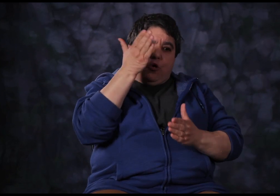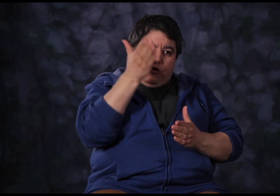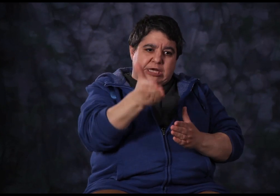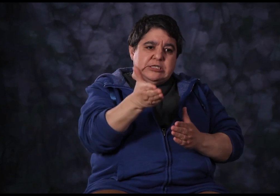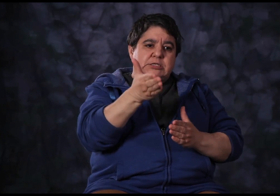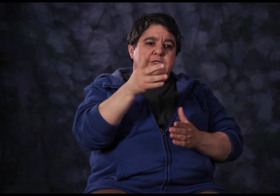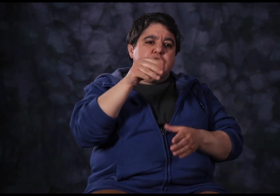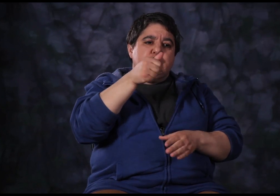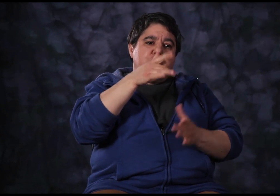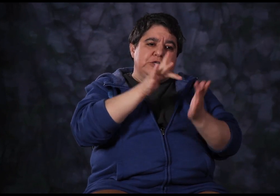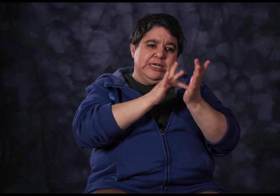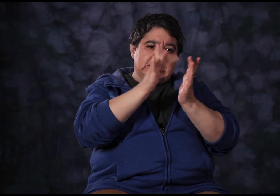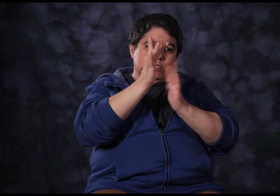I don't believe in organized religion.